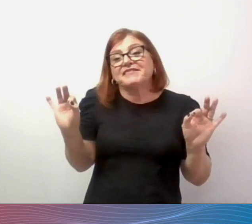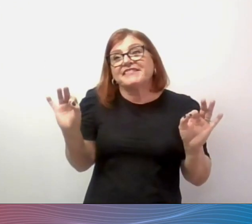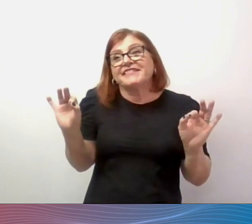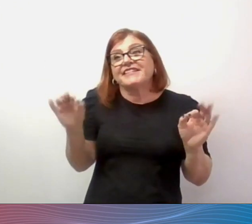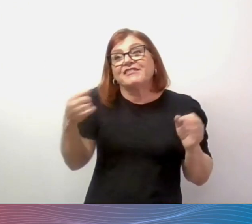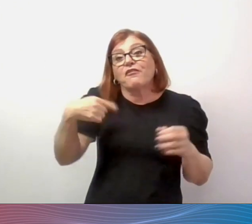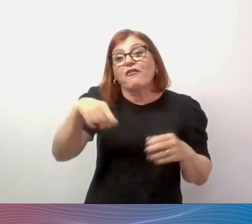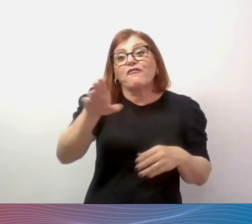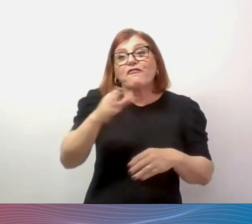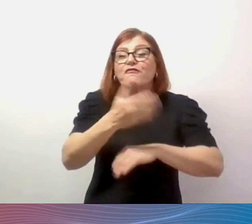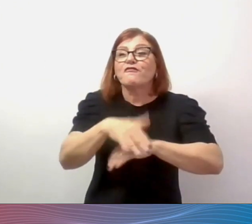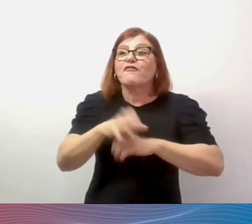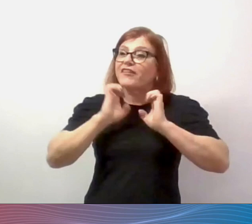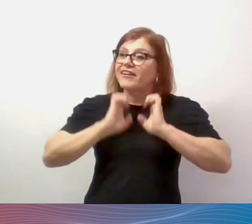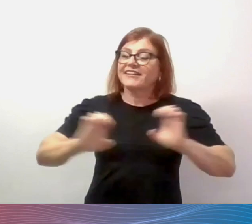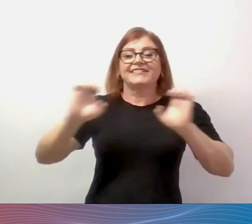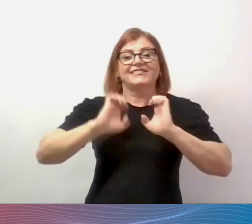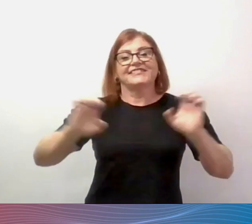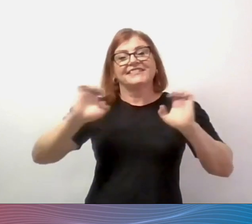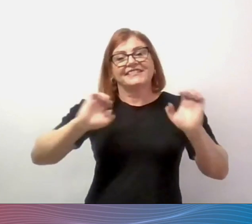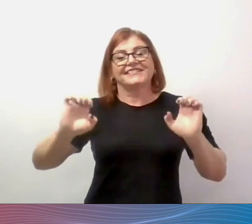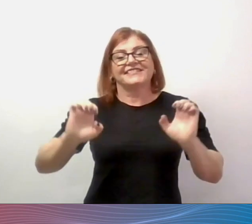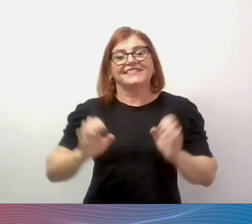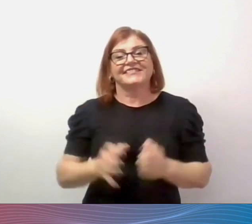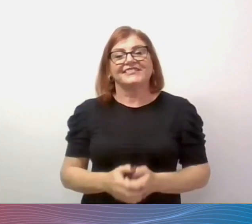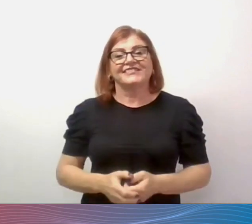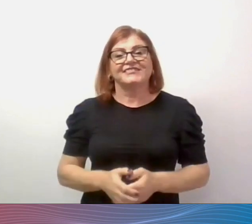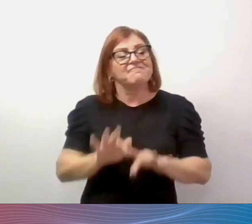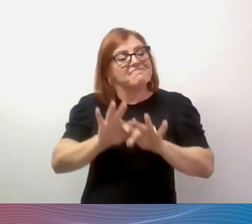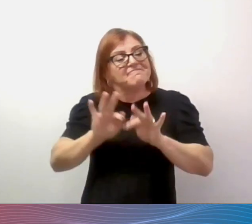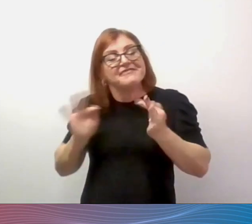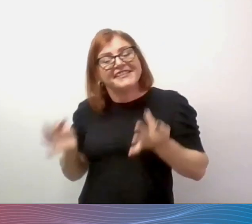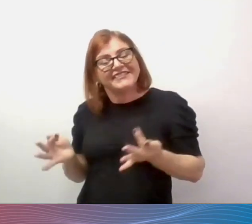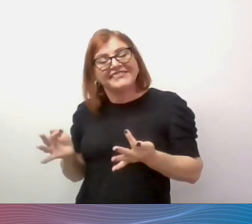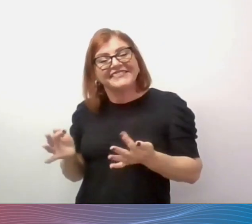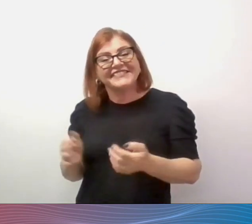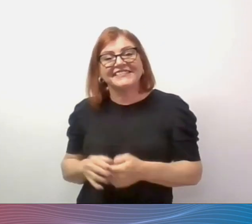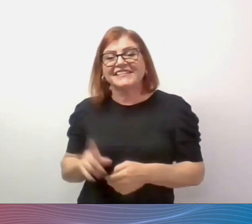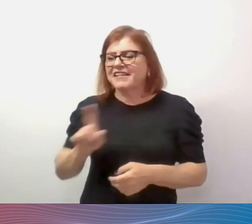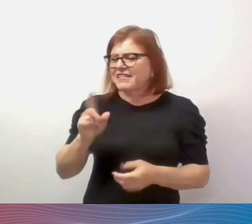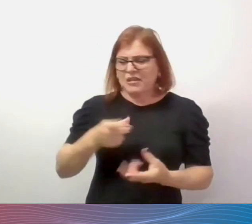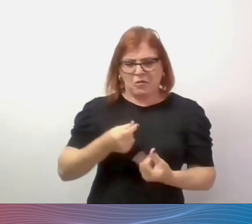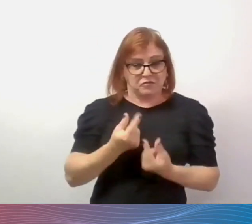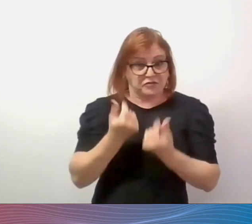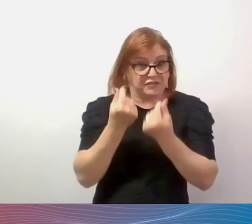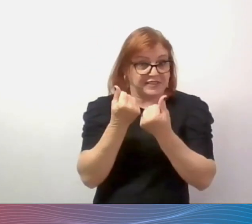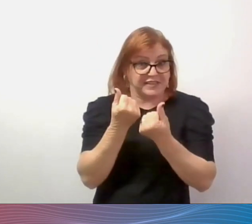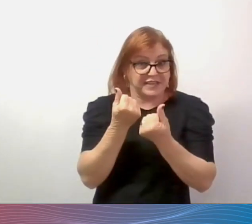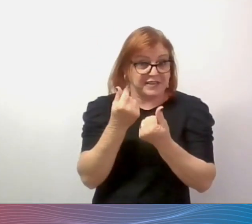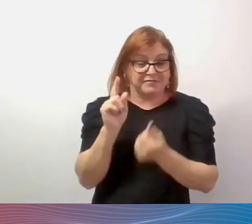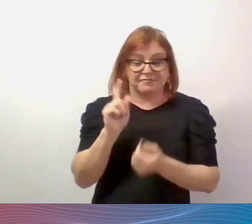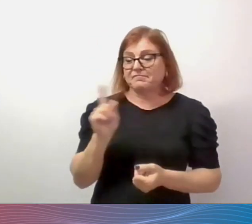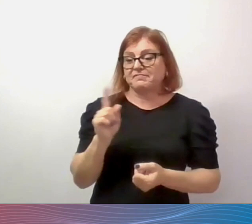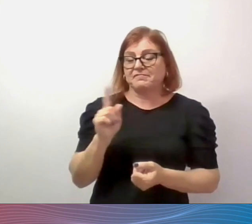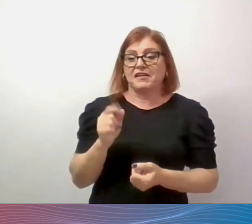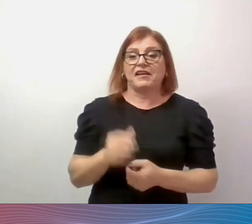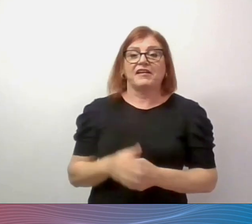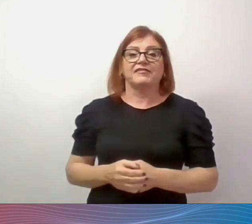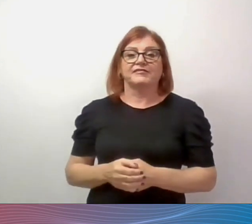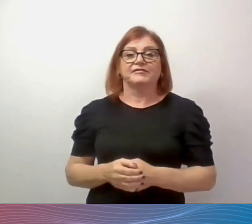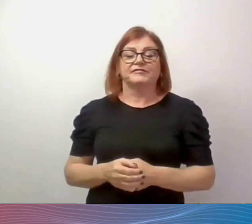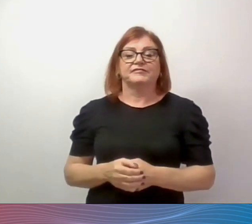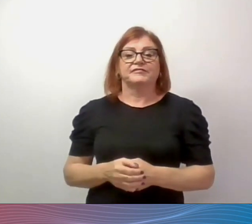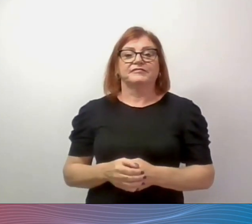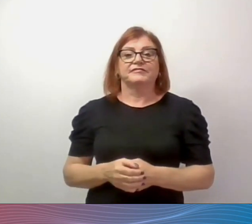o evangelho. You just went out and preached the gospel. Não por dinheiro. Not for because of money. Não por algum benefício. Not for any benefit. Não